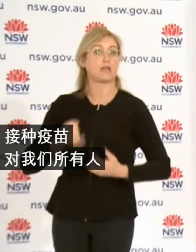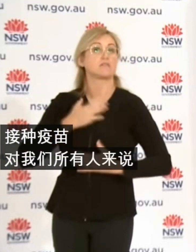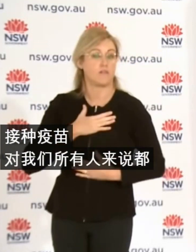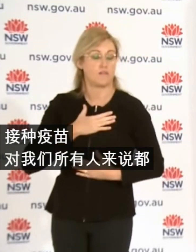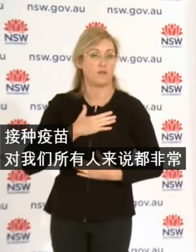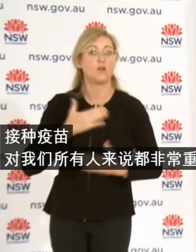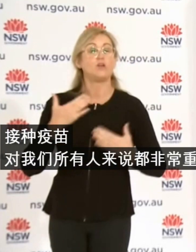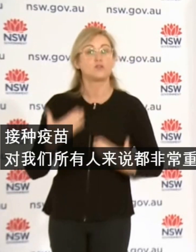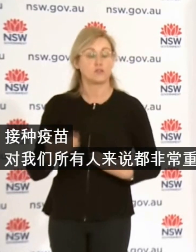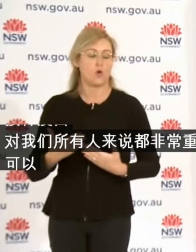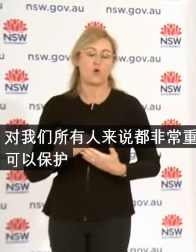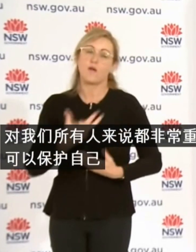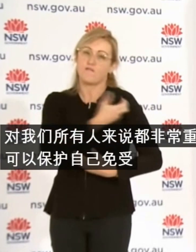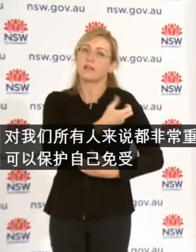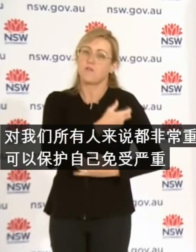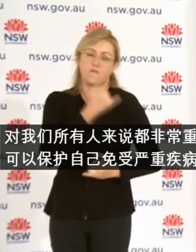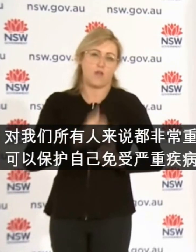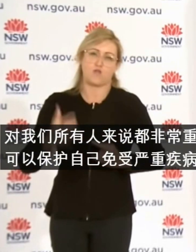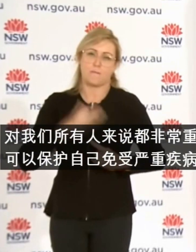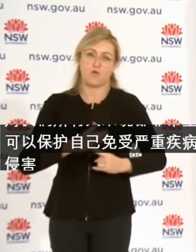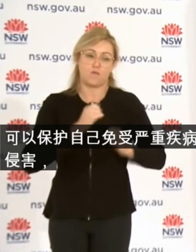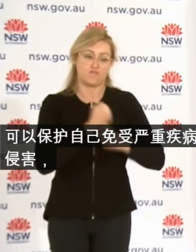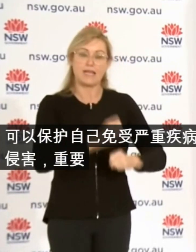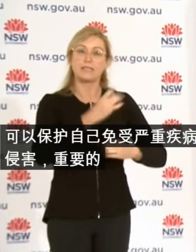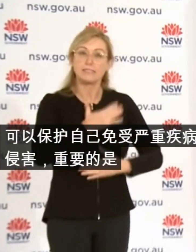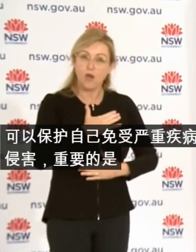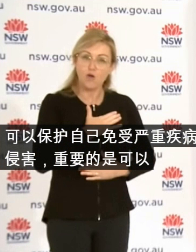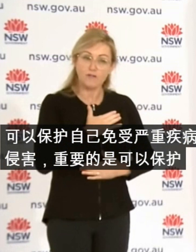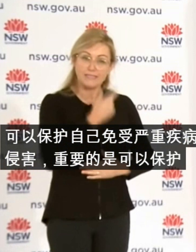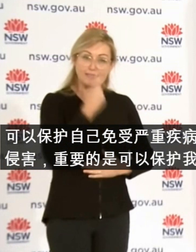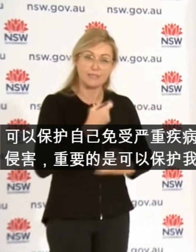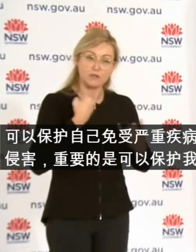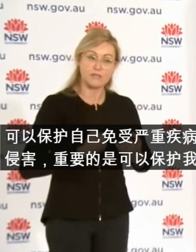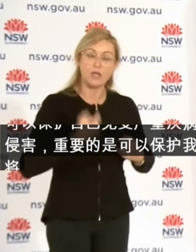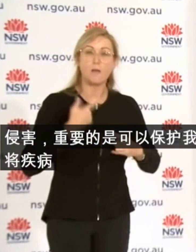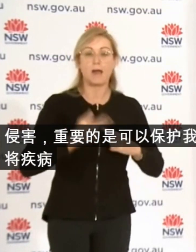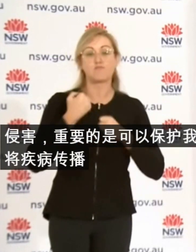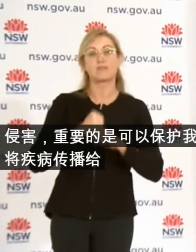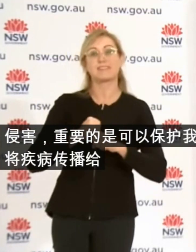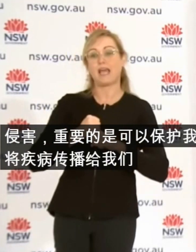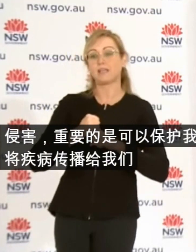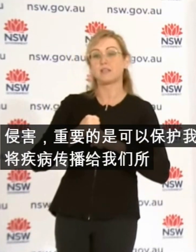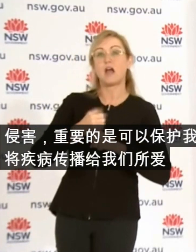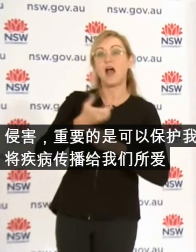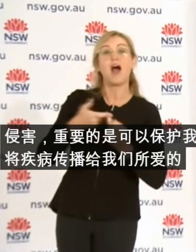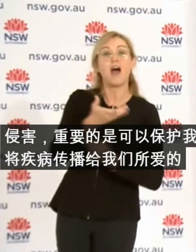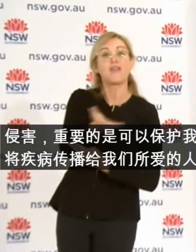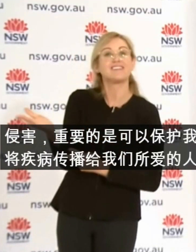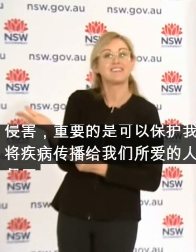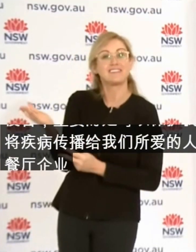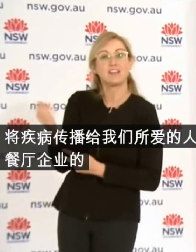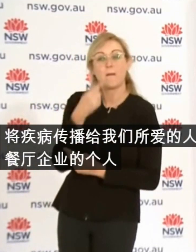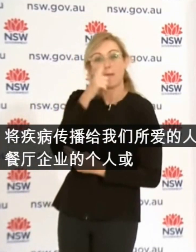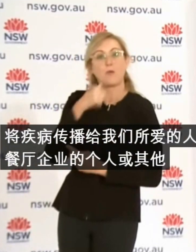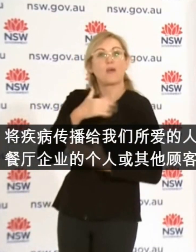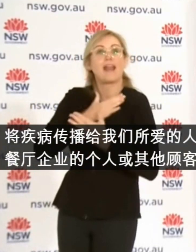is very important for all of us. It protects ourselves from getting severe disease, and importantly, protects us from spreading the disease to our loved ones